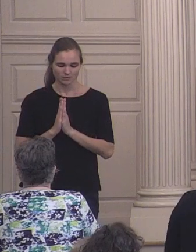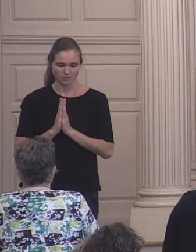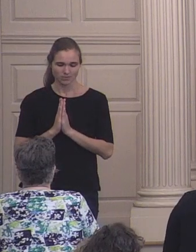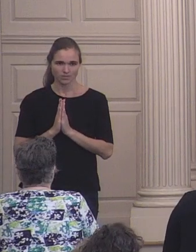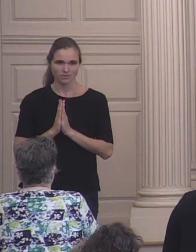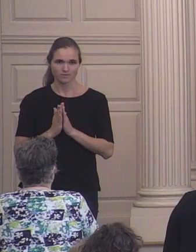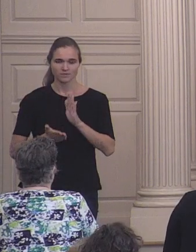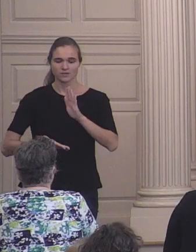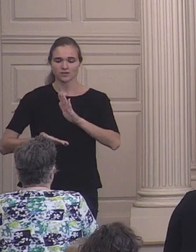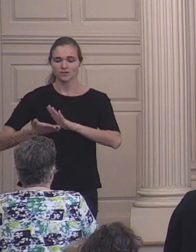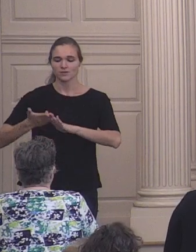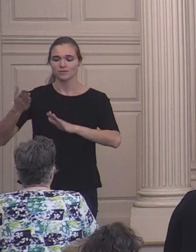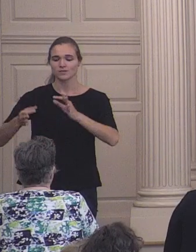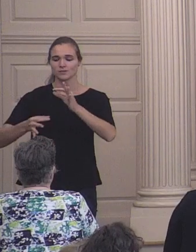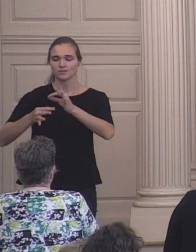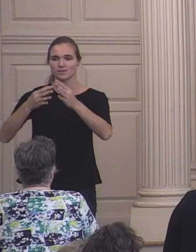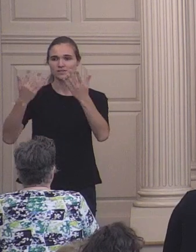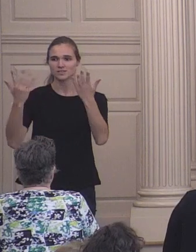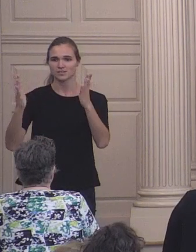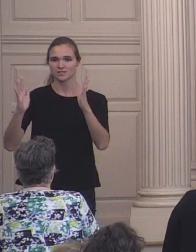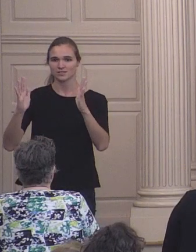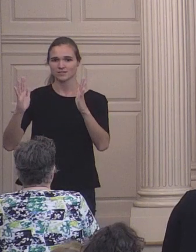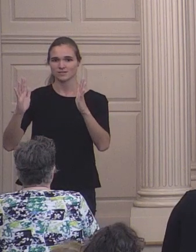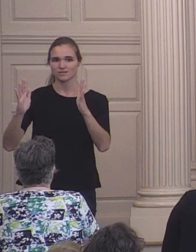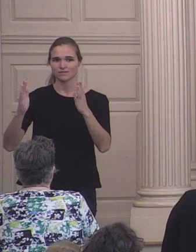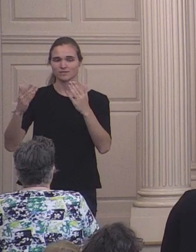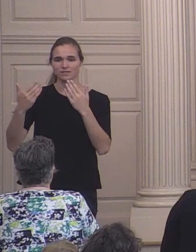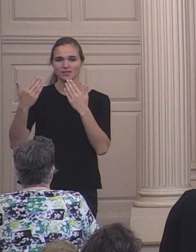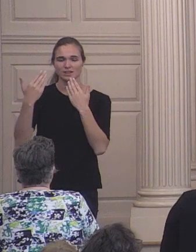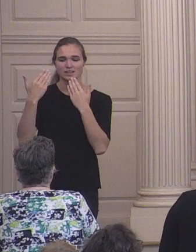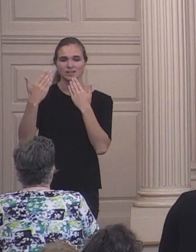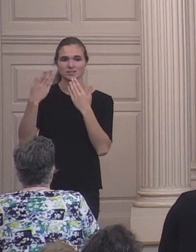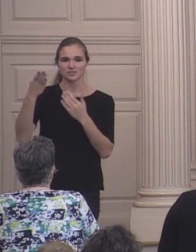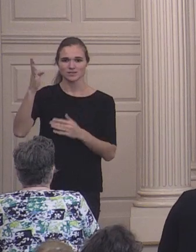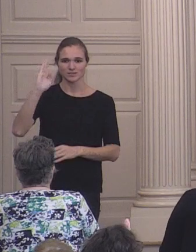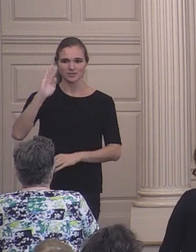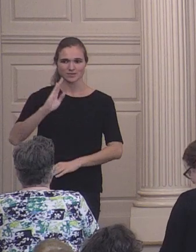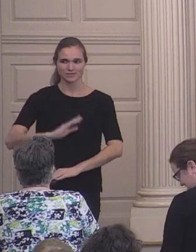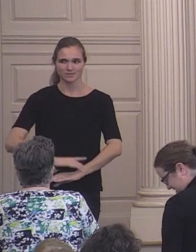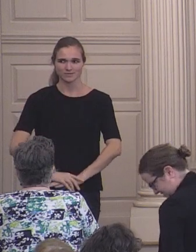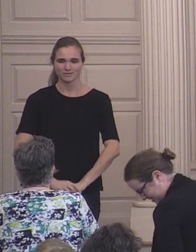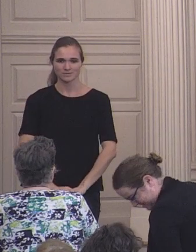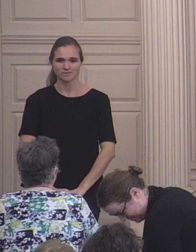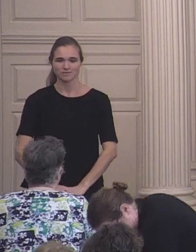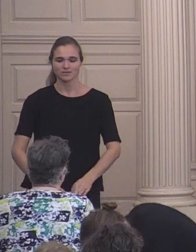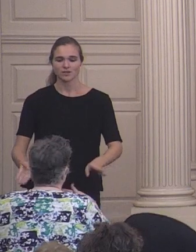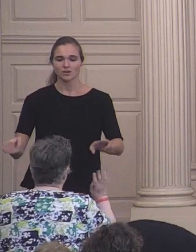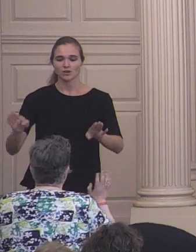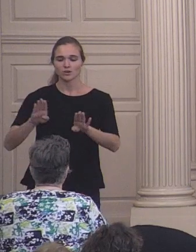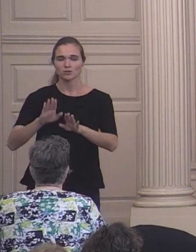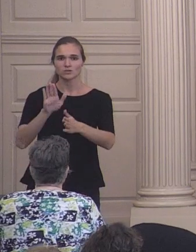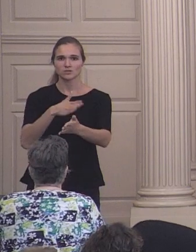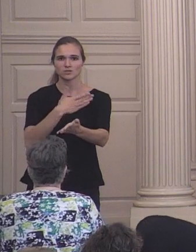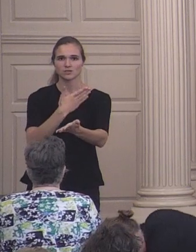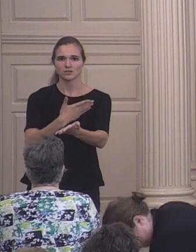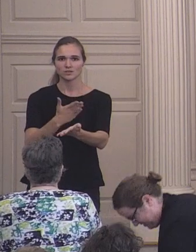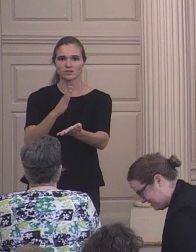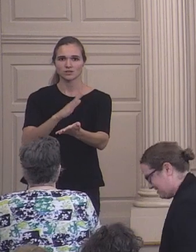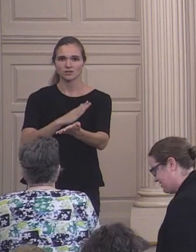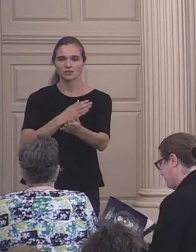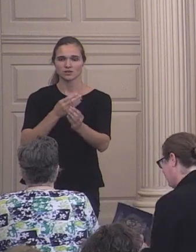Amen. Go forth, the Mass is ended. Thanks be to God. Our closing hymn can be found